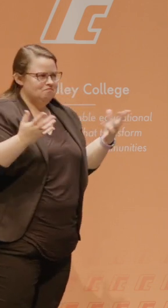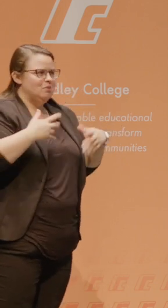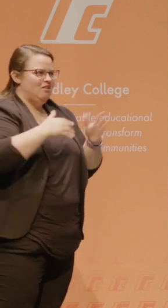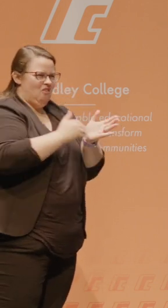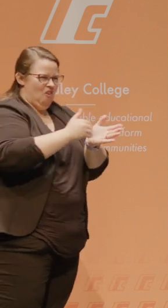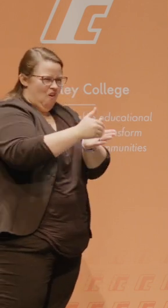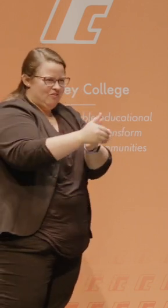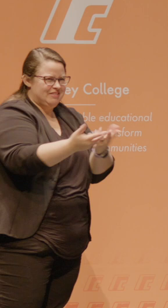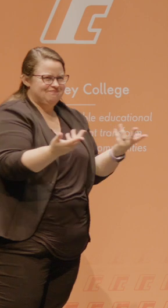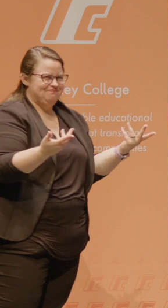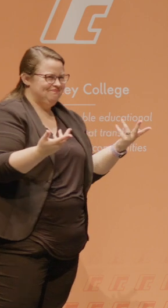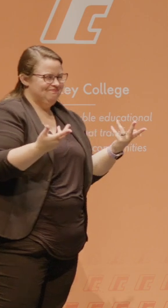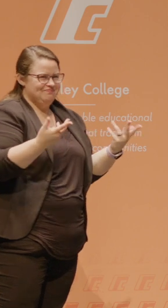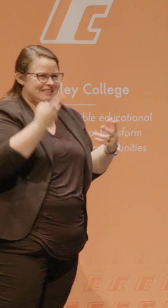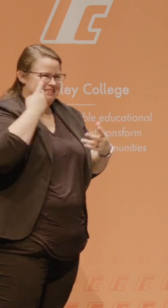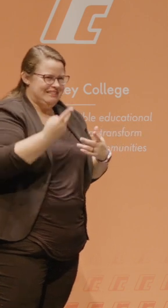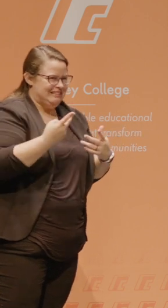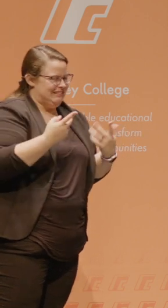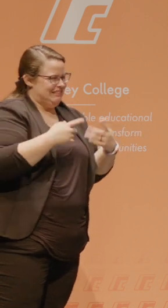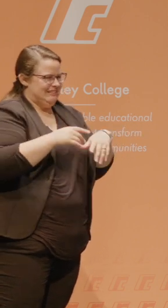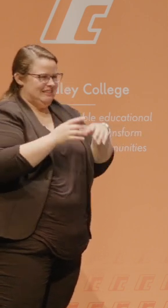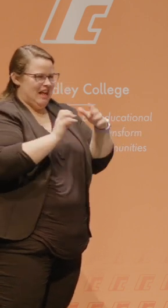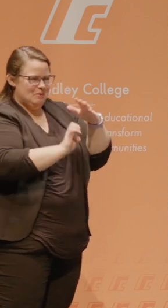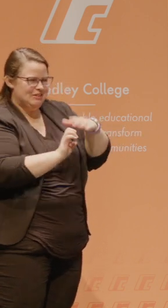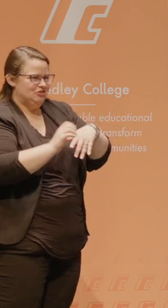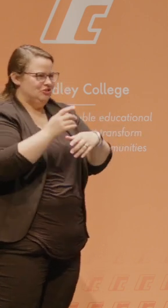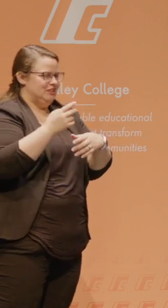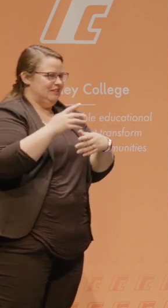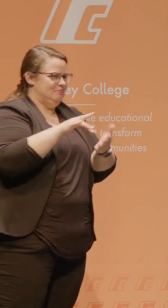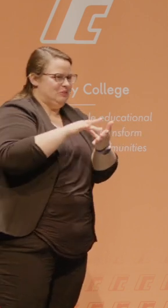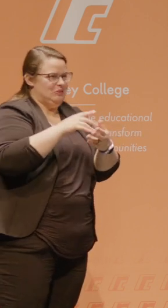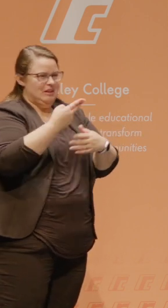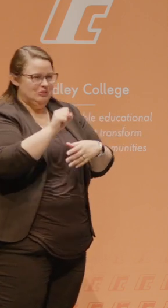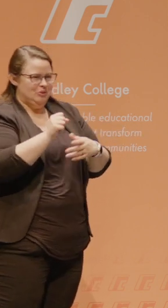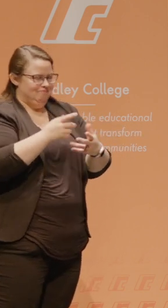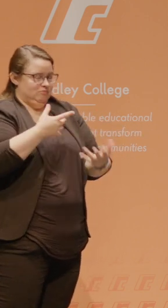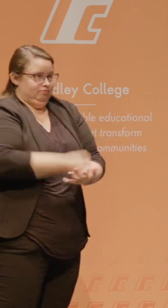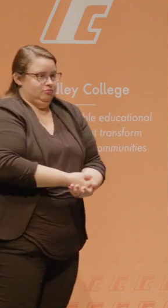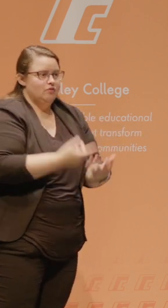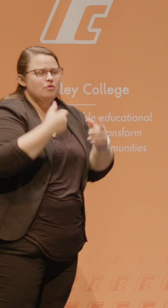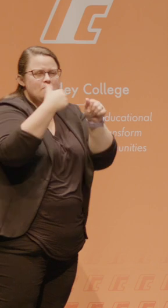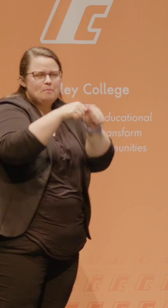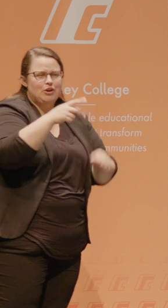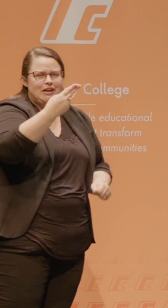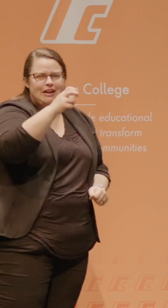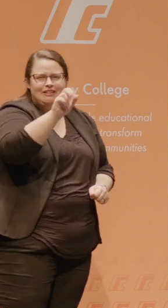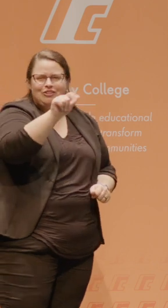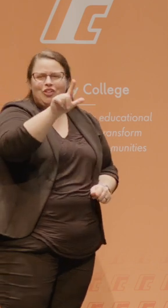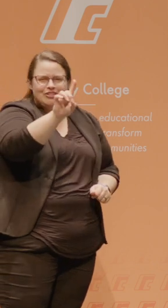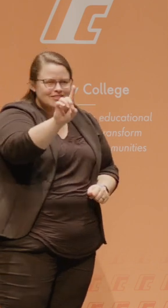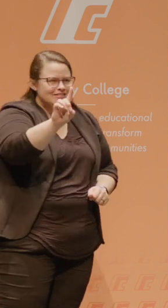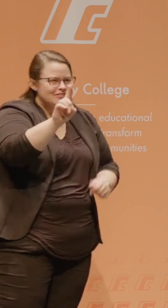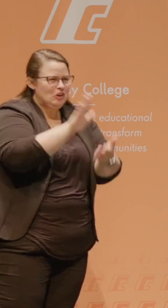of our private post-secondaries crash and burn. For example, Heald College, remember them? They closed, and then they came to our colleges